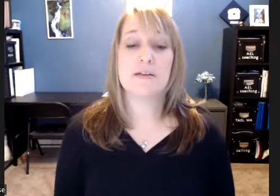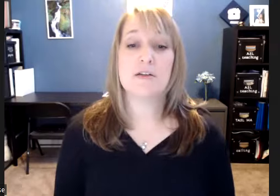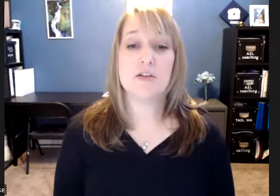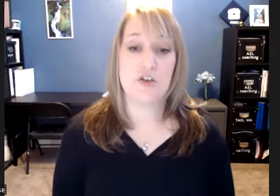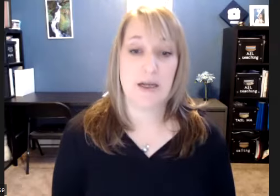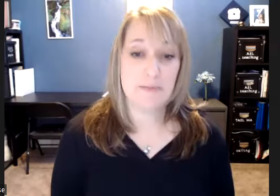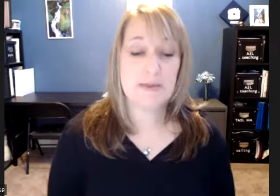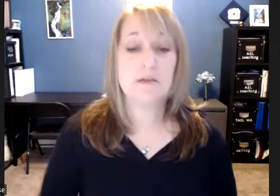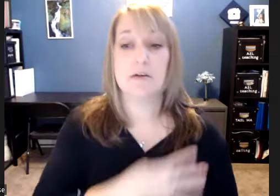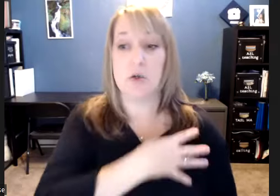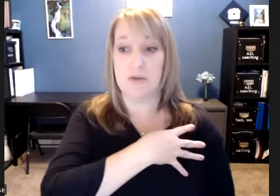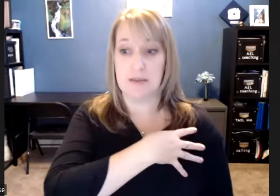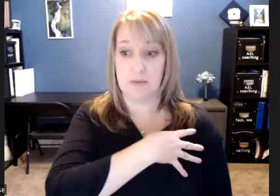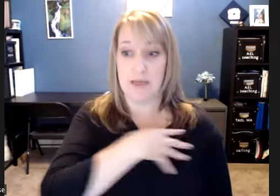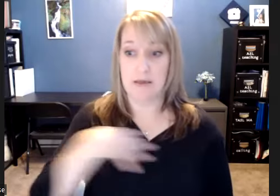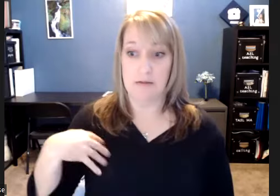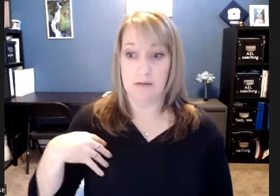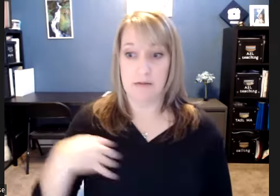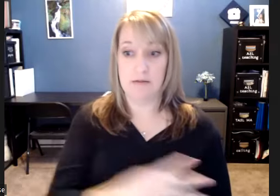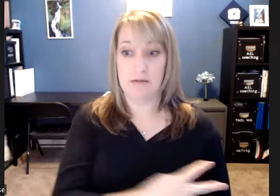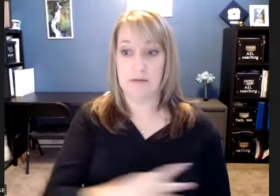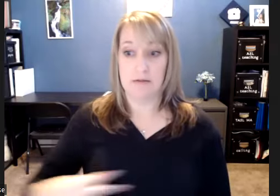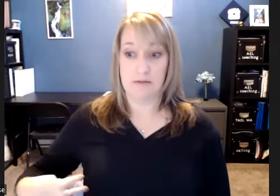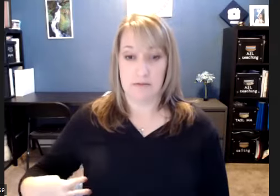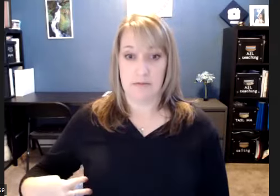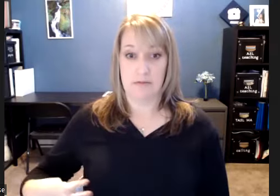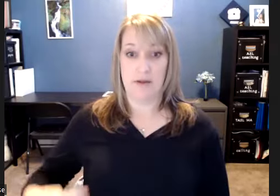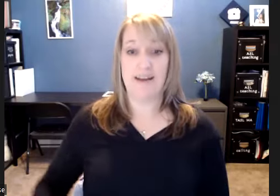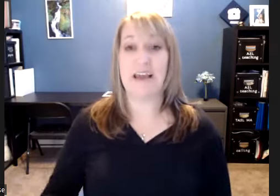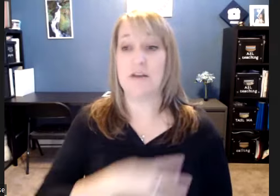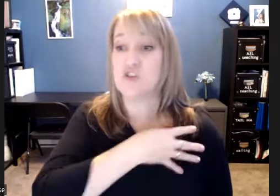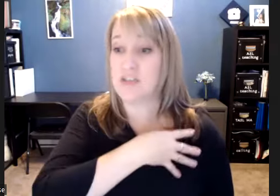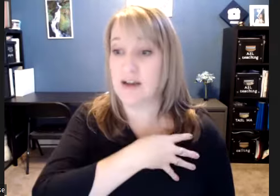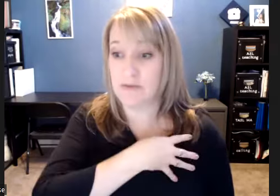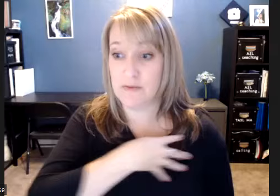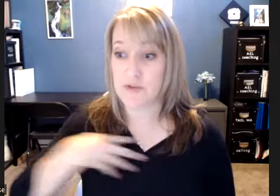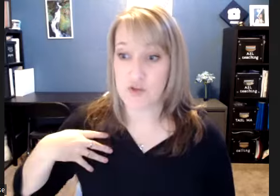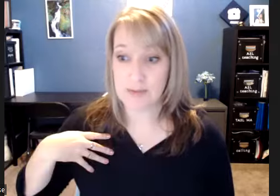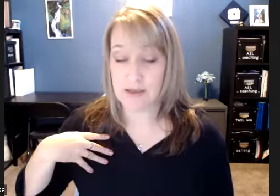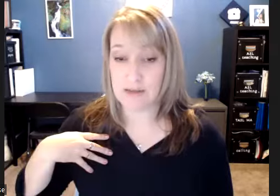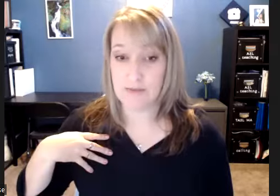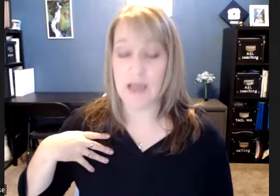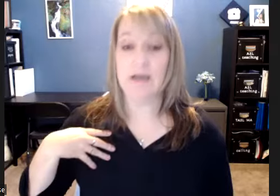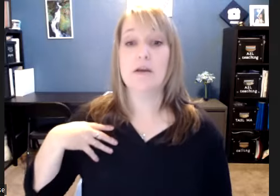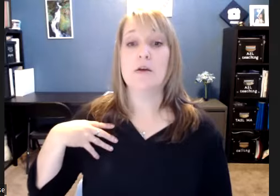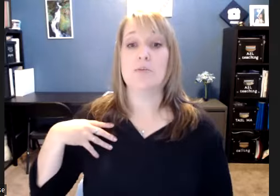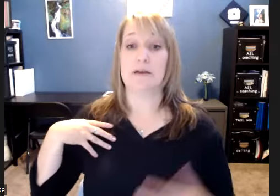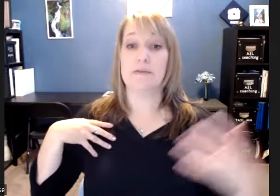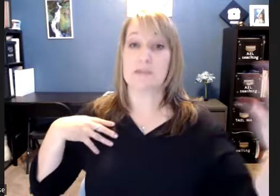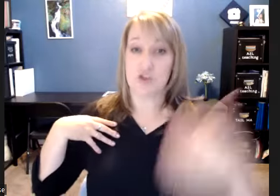Horizontal stripes go this way. And again, if you just have stripes here, that's fine. But if it's a